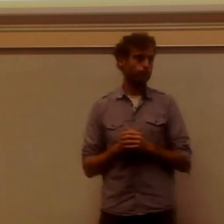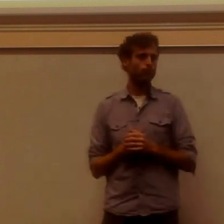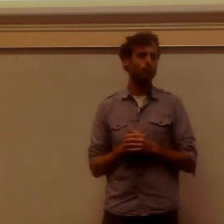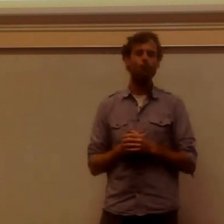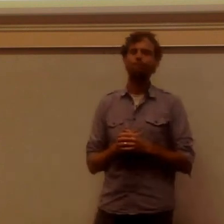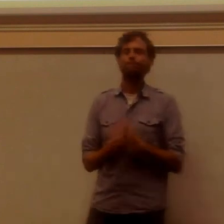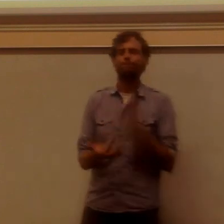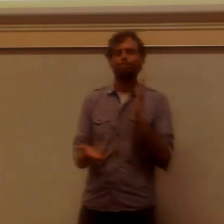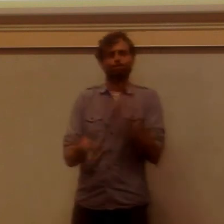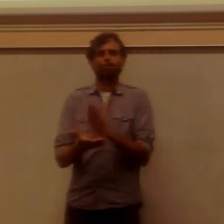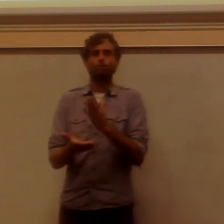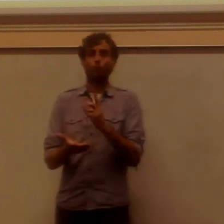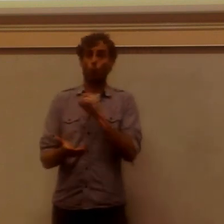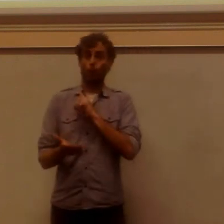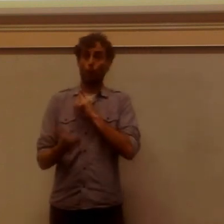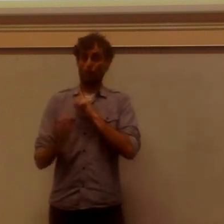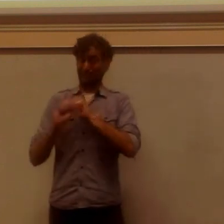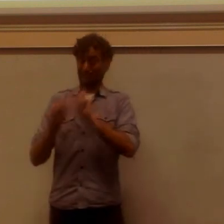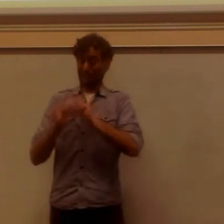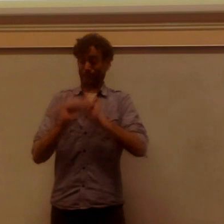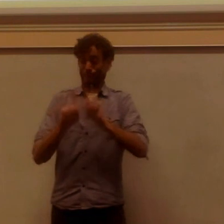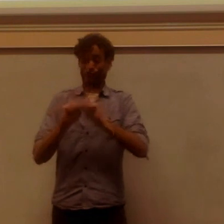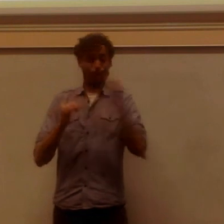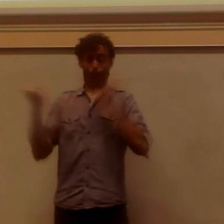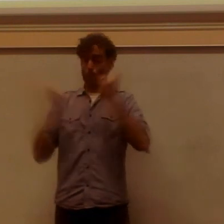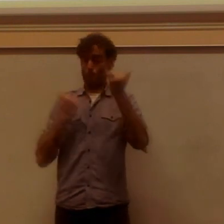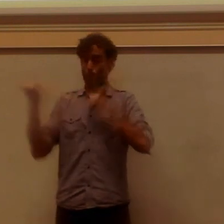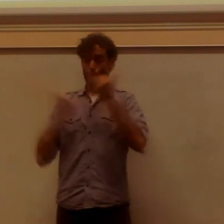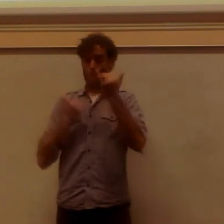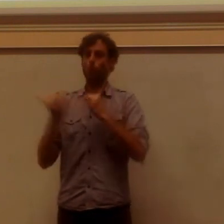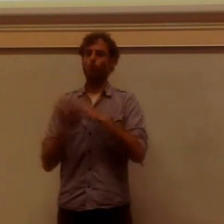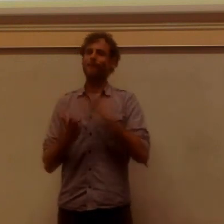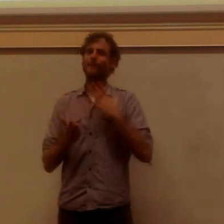Highly skilled interpreters are needed to manage a variety of different calls.